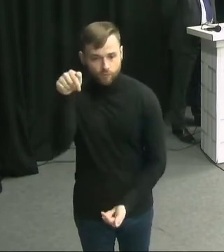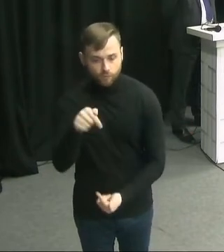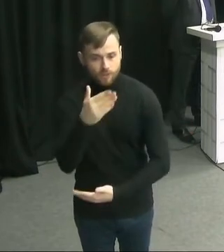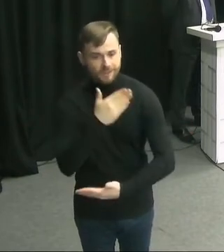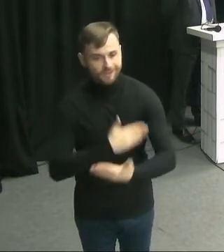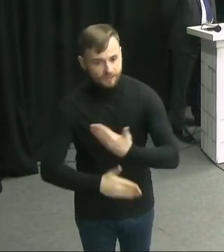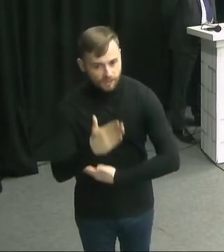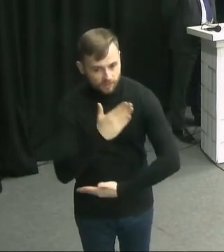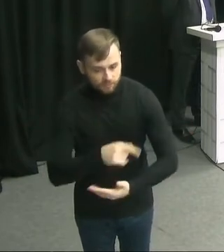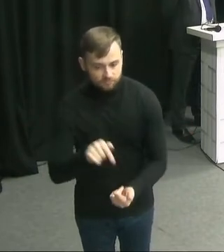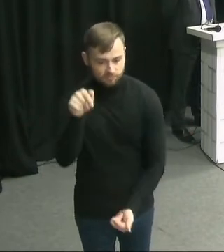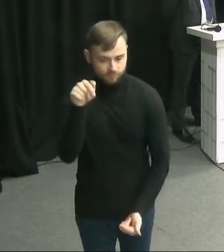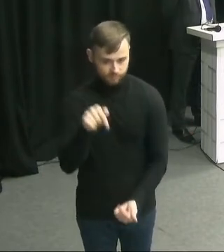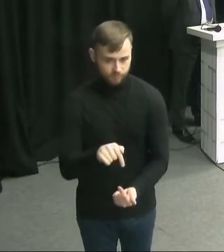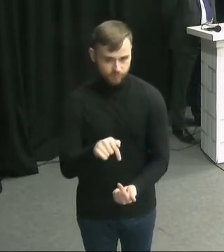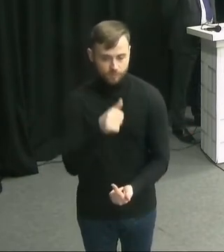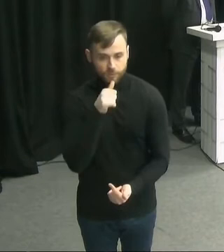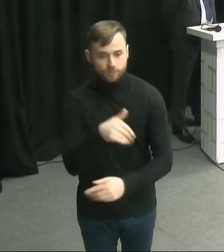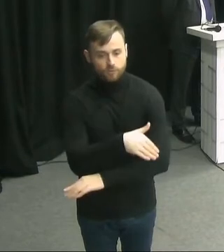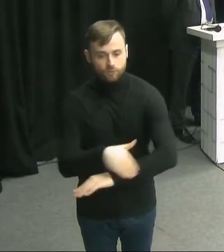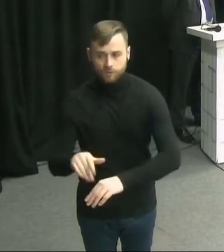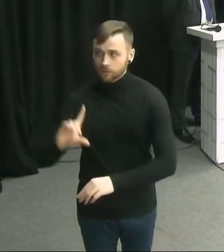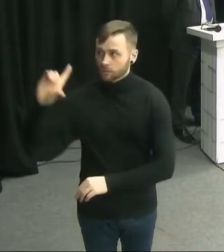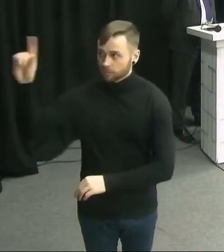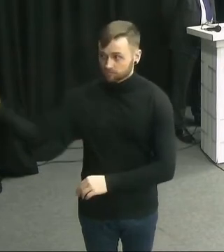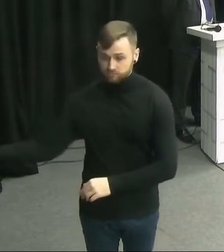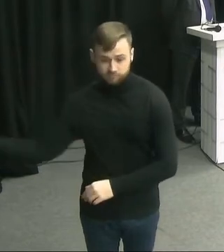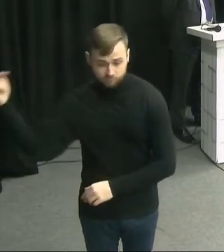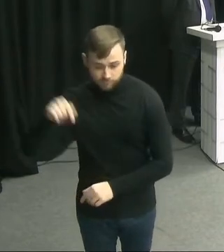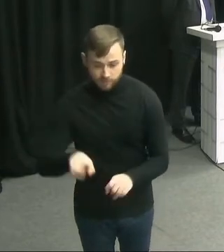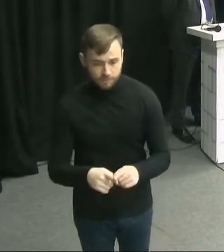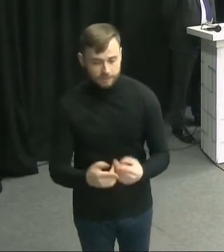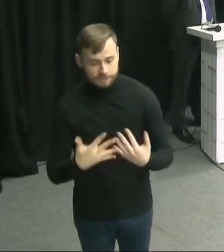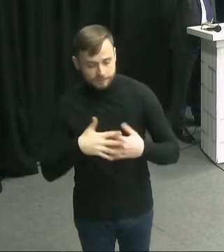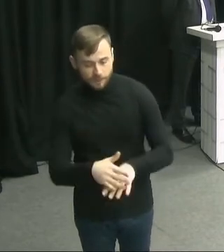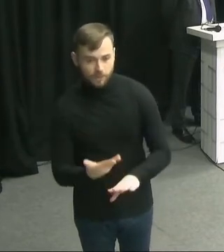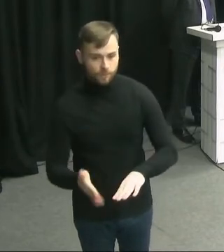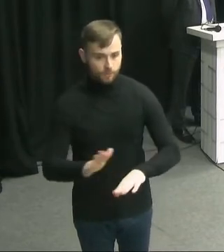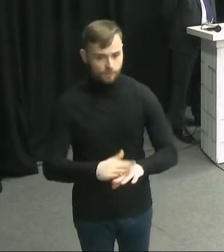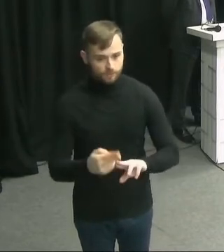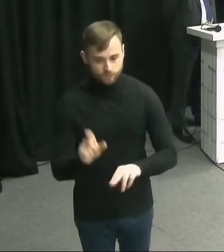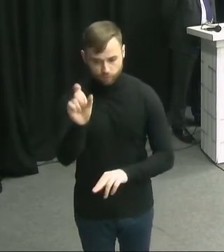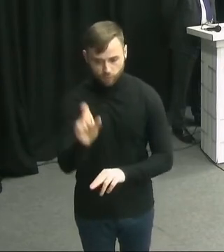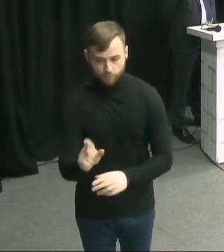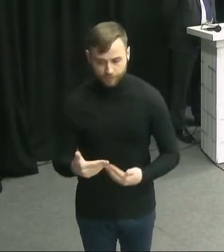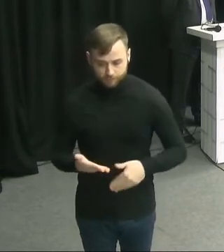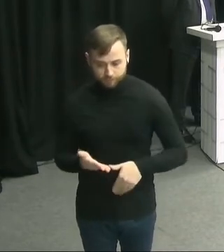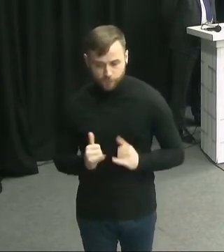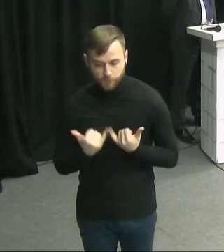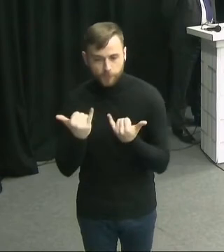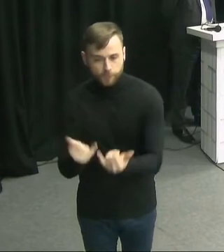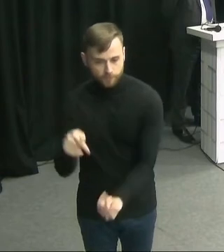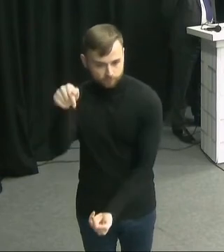adapt themselves in university. So I think this problem is possible to tackle this